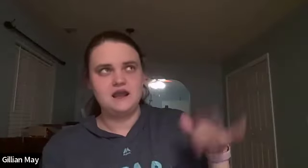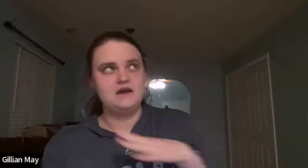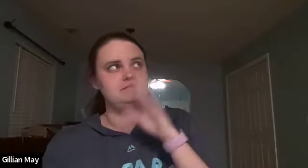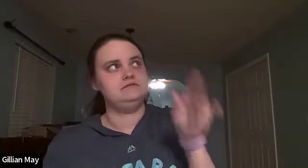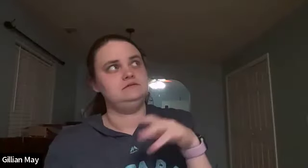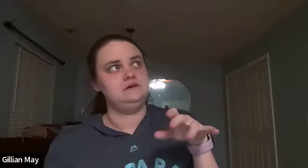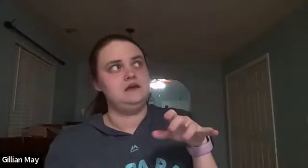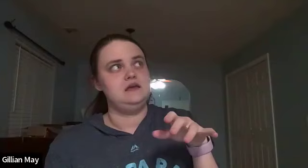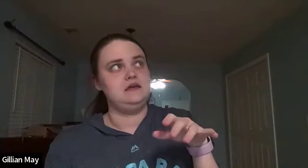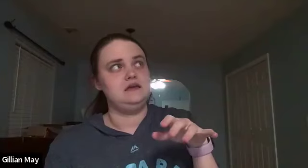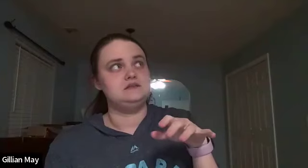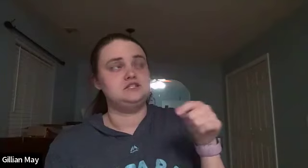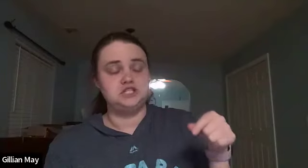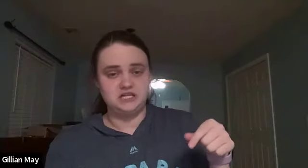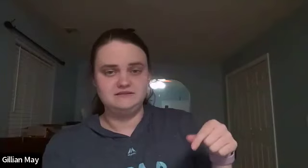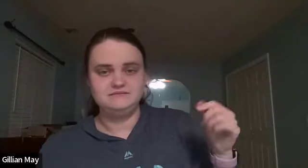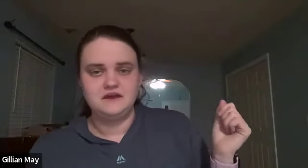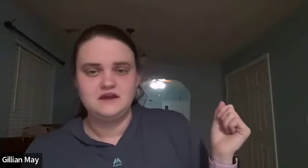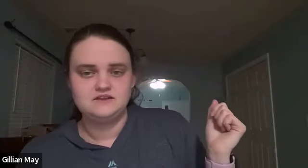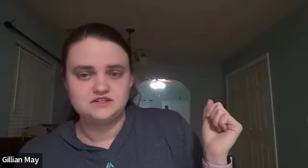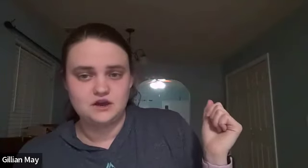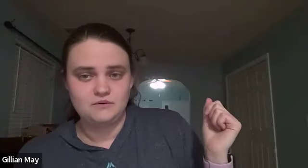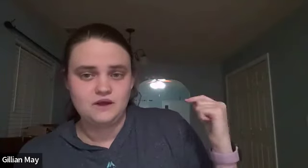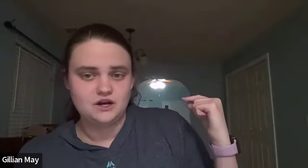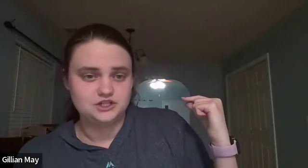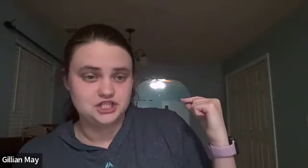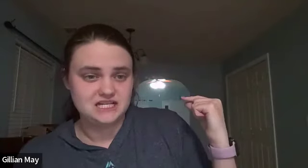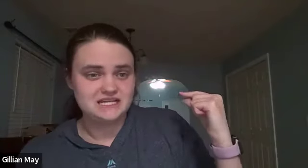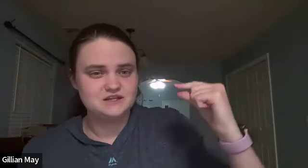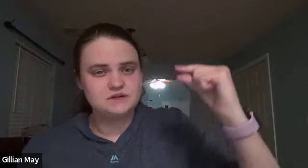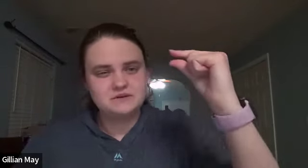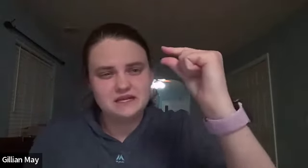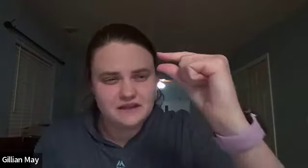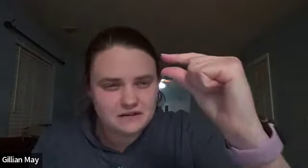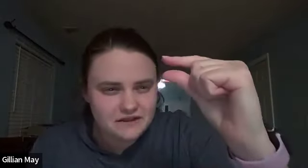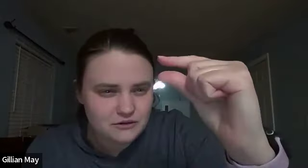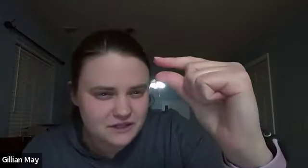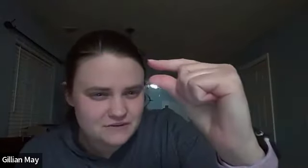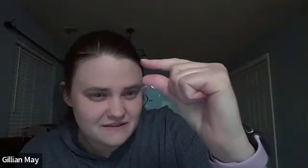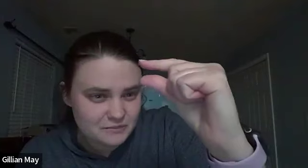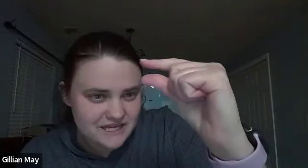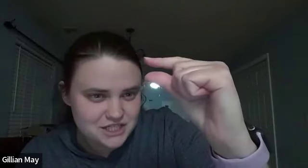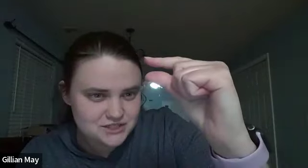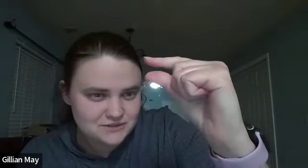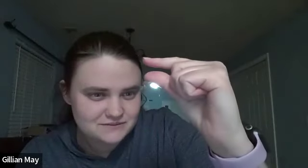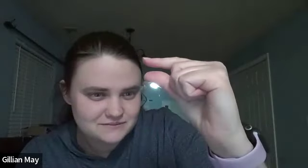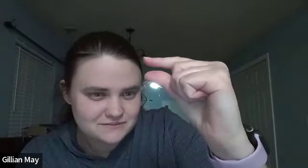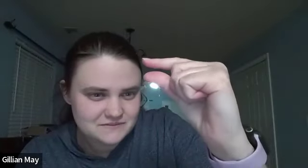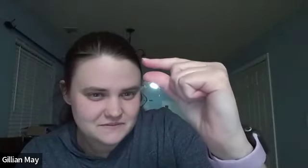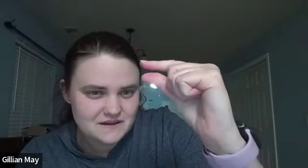have is G. So our G is going to be like a little, like you're doing the little pinch,